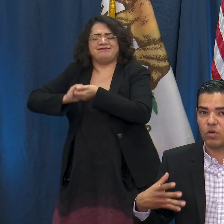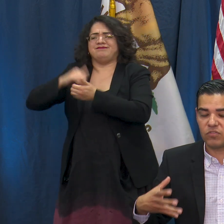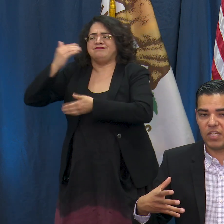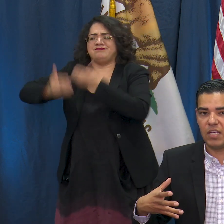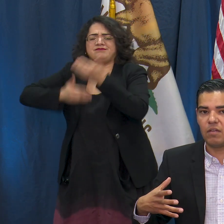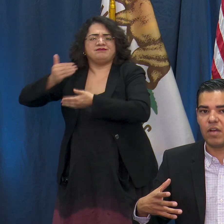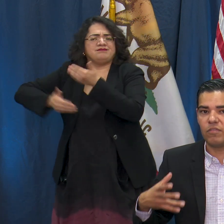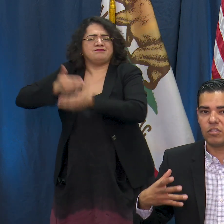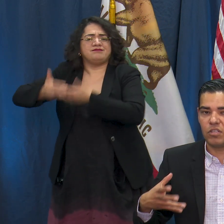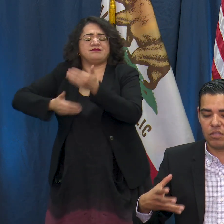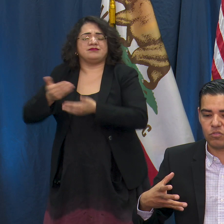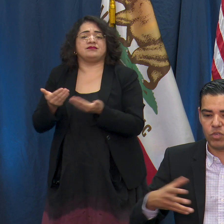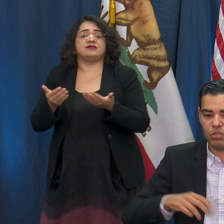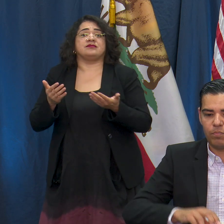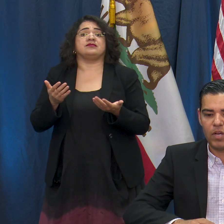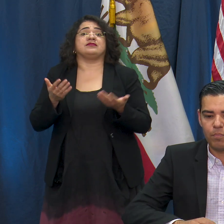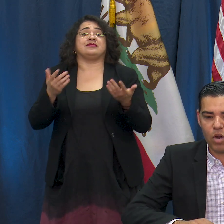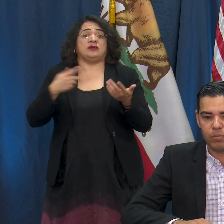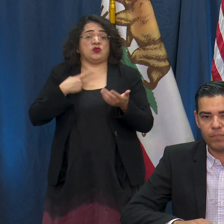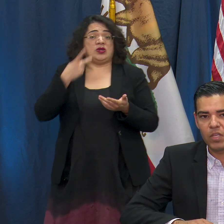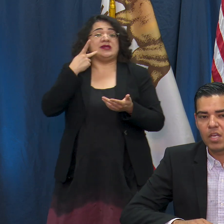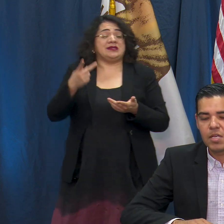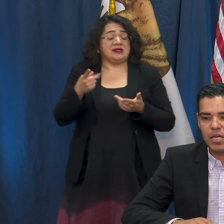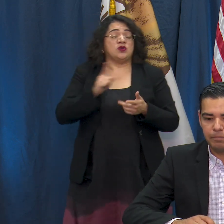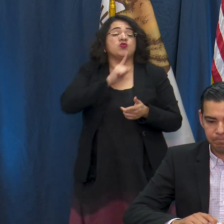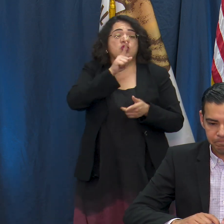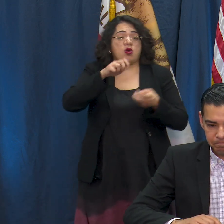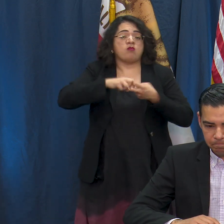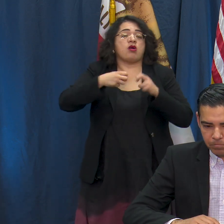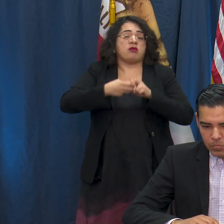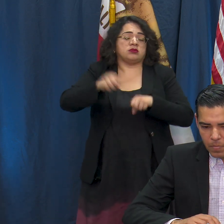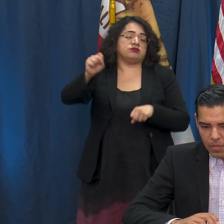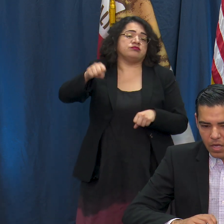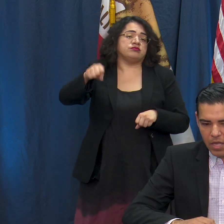spot where we're seeing this real problem.